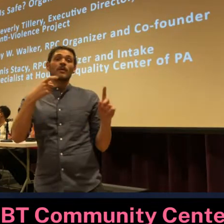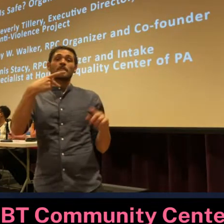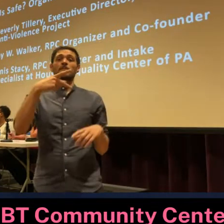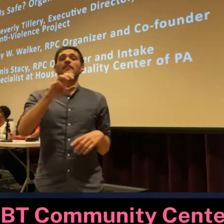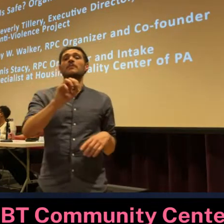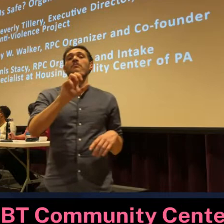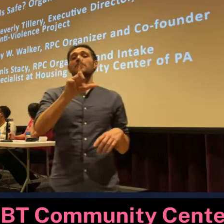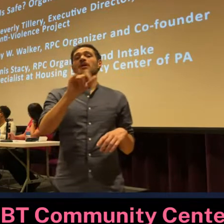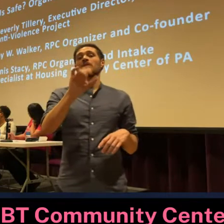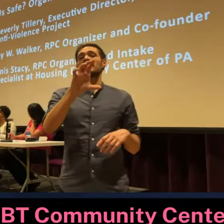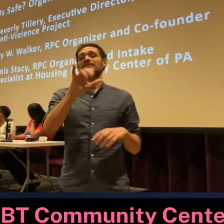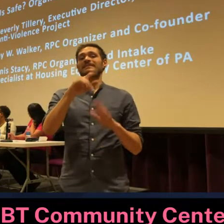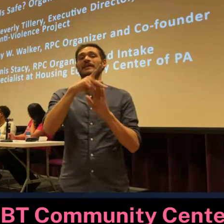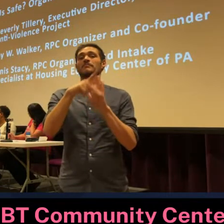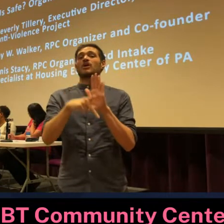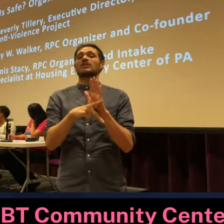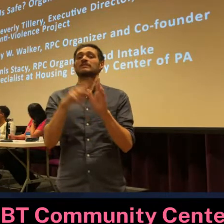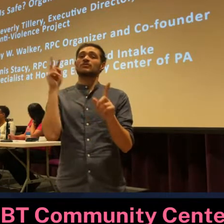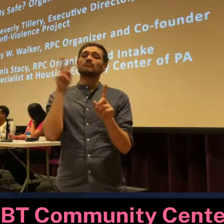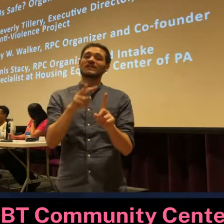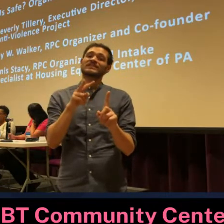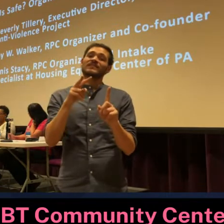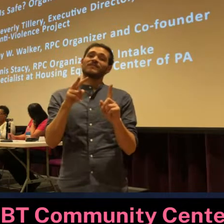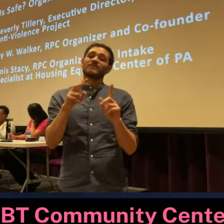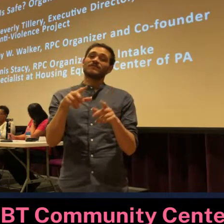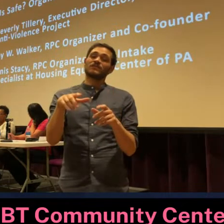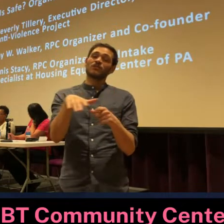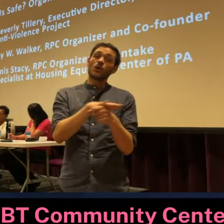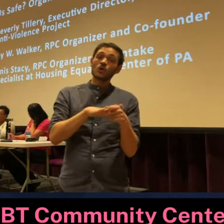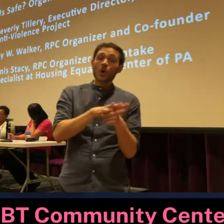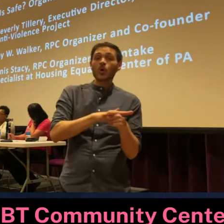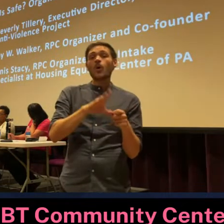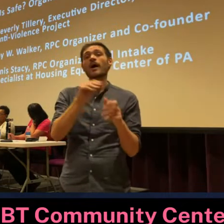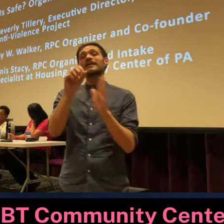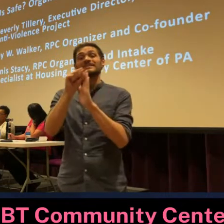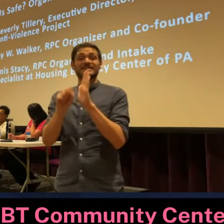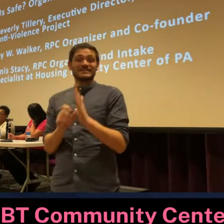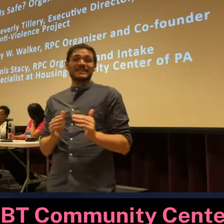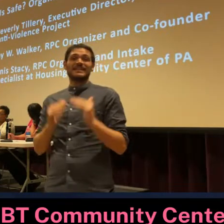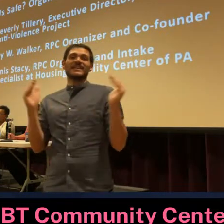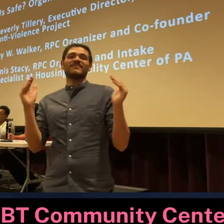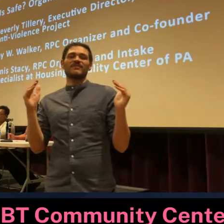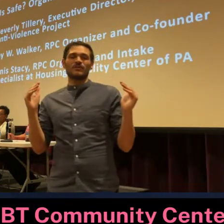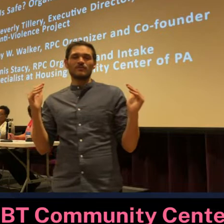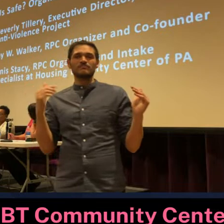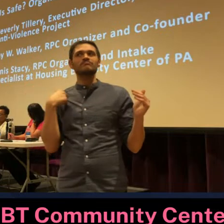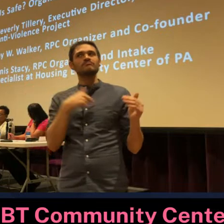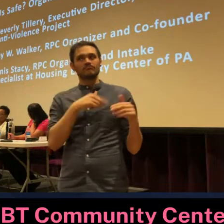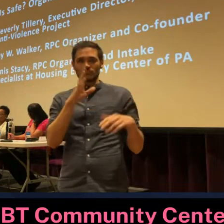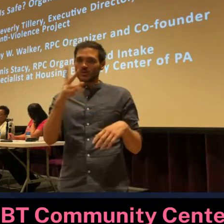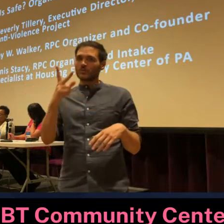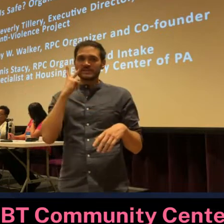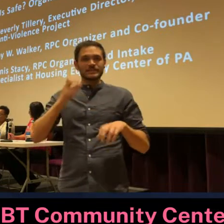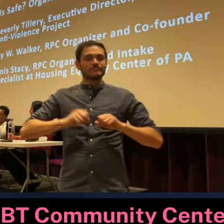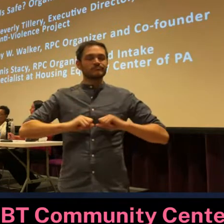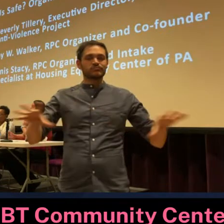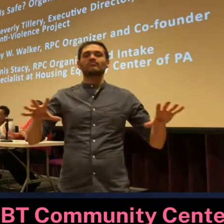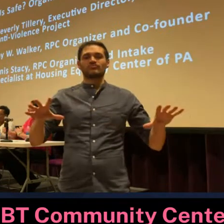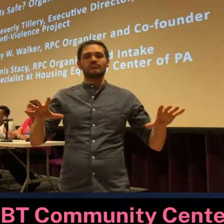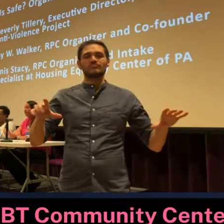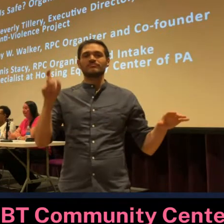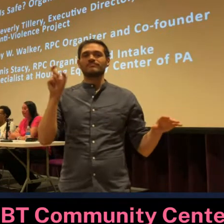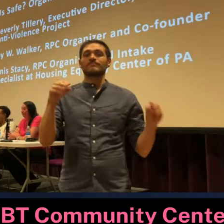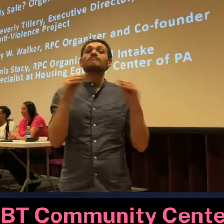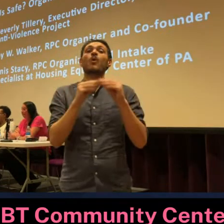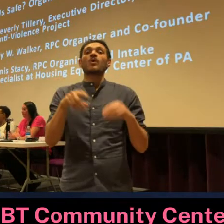at the local level and at the state level, we're going to see an explosion in that need, right? Because we're going to have,